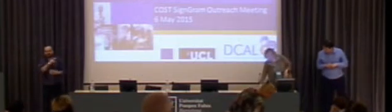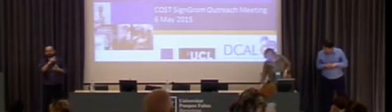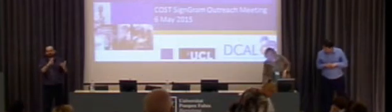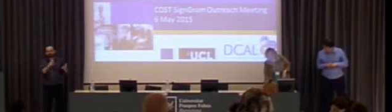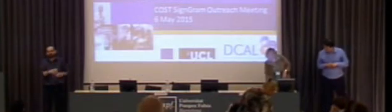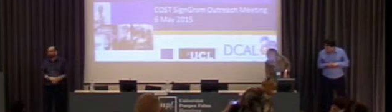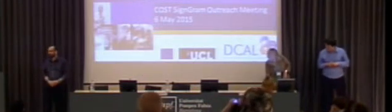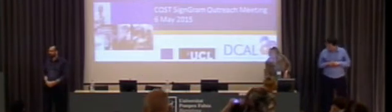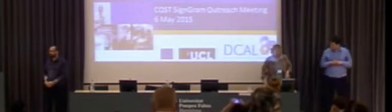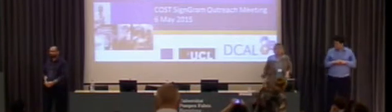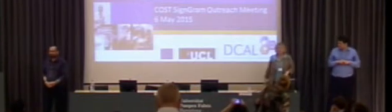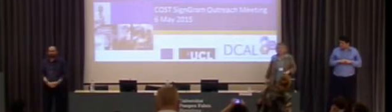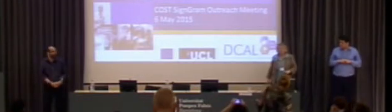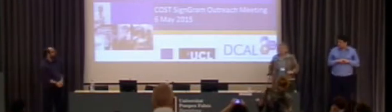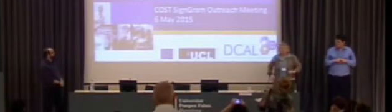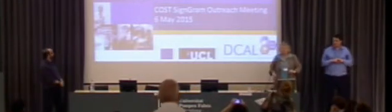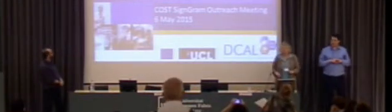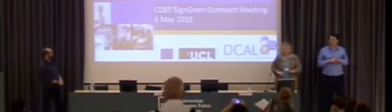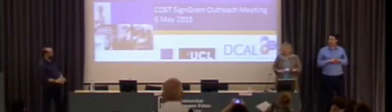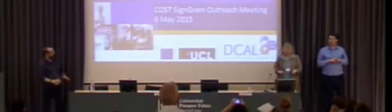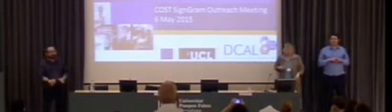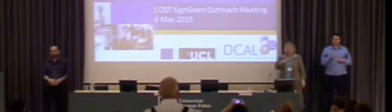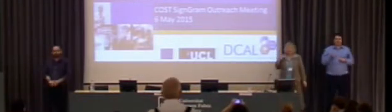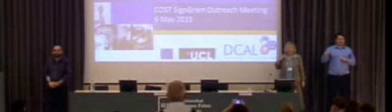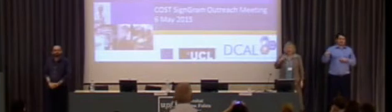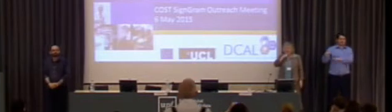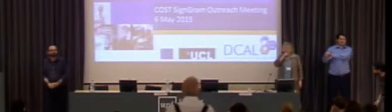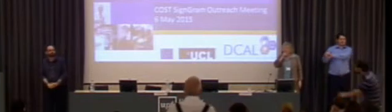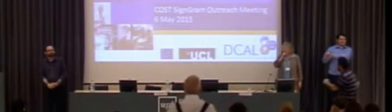Sorry. I'll move the microphone closer to me.